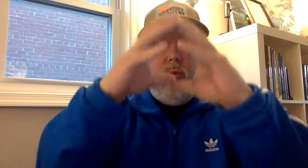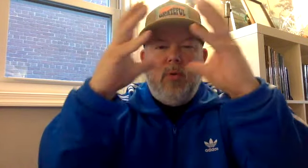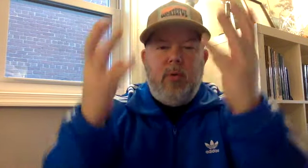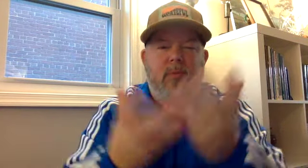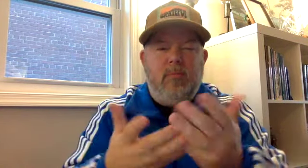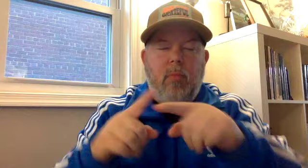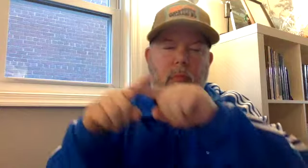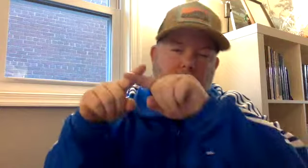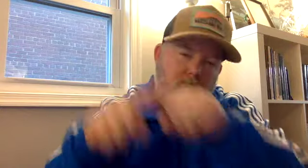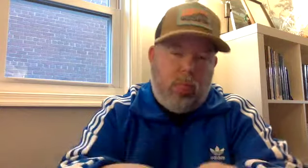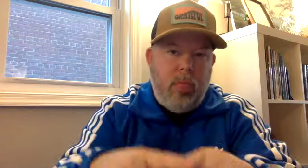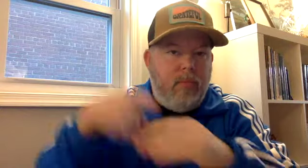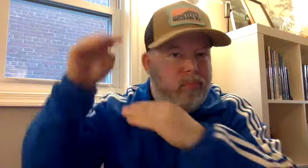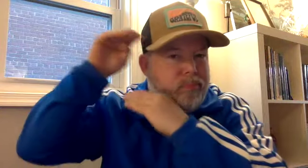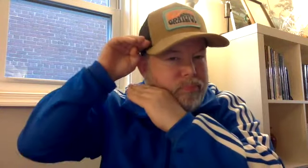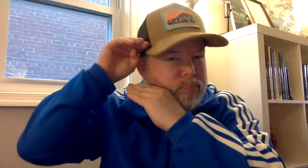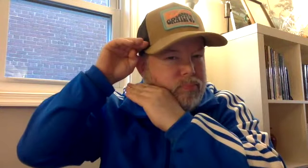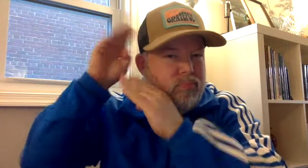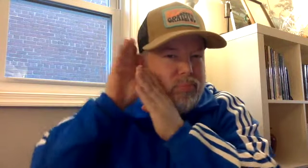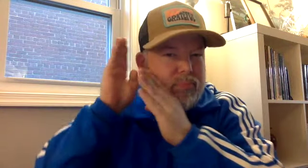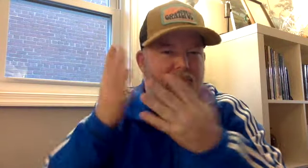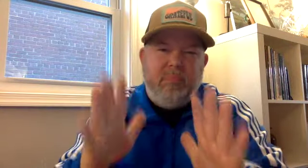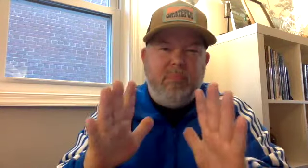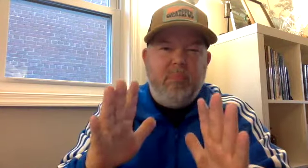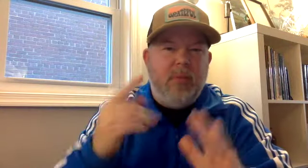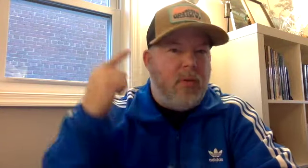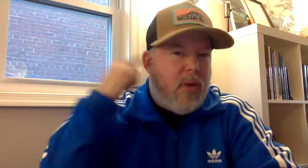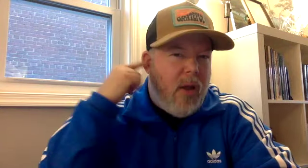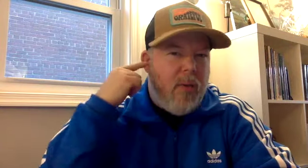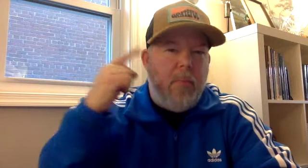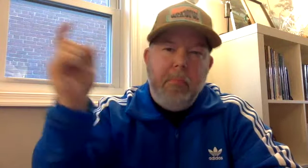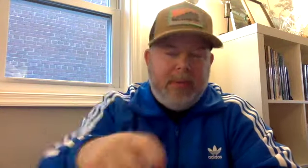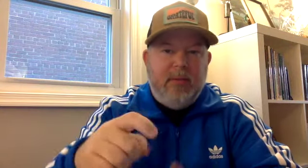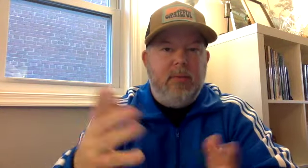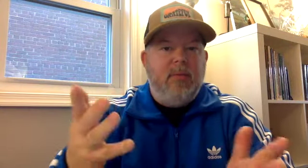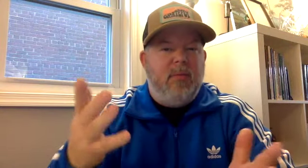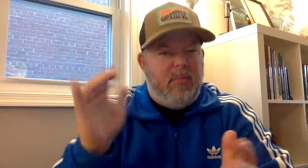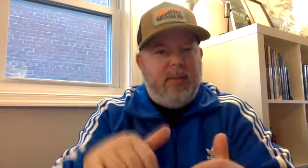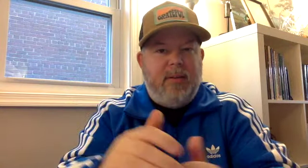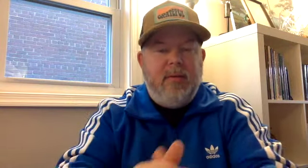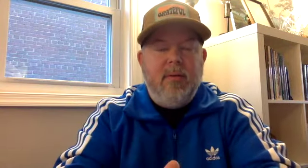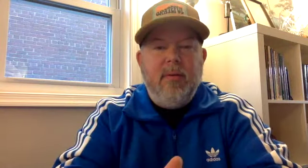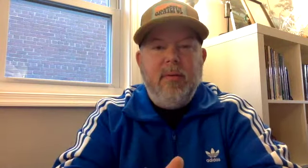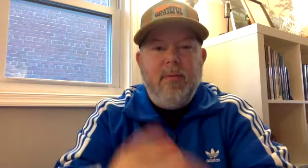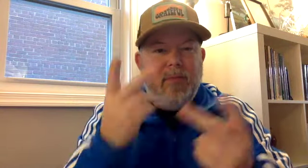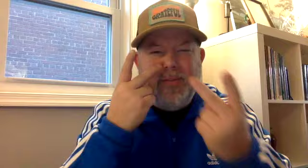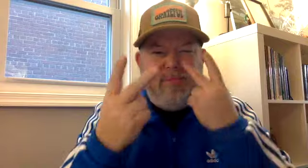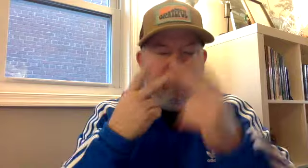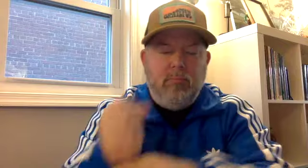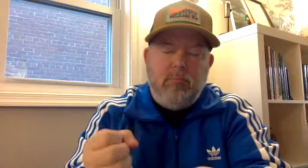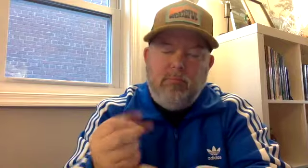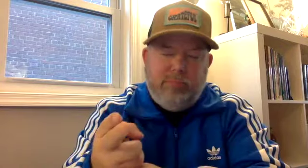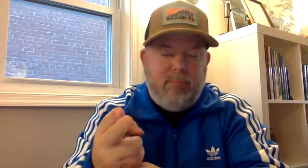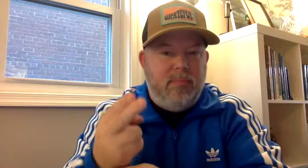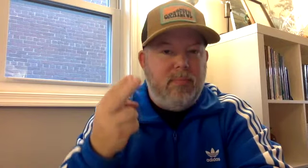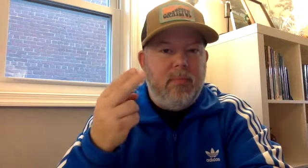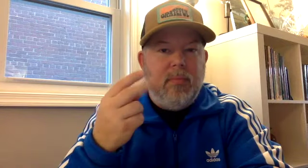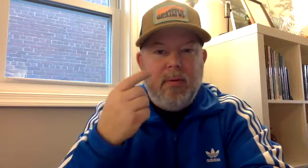could do further damage to Donald Trump in terms of his behavior before, during, and after